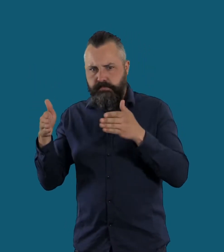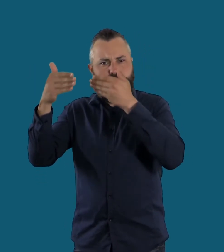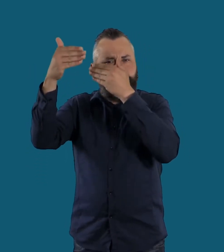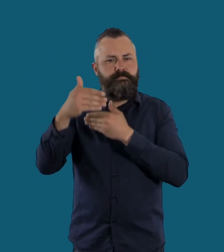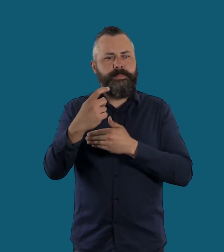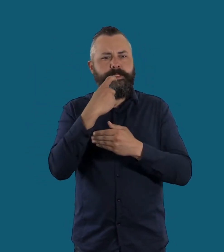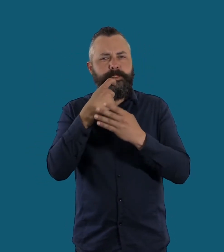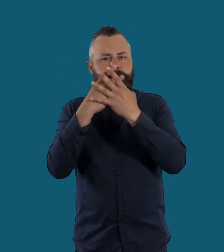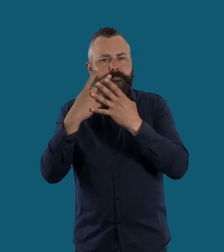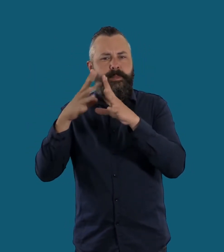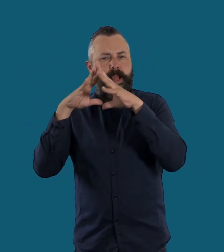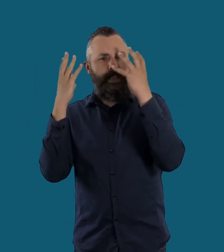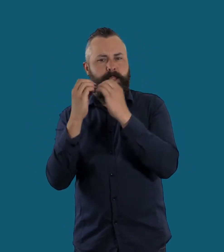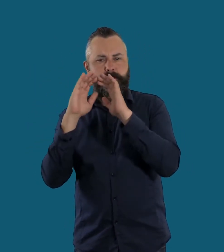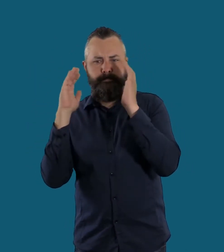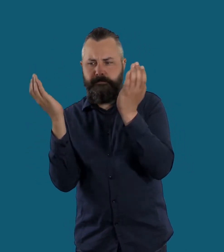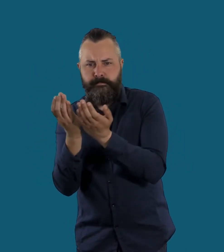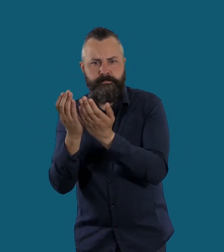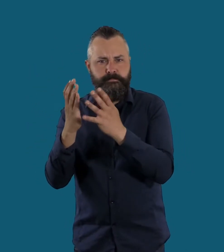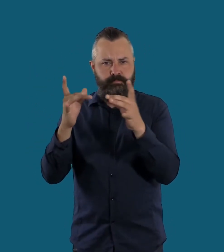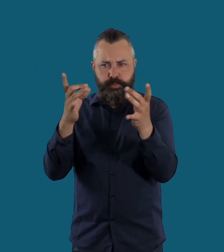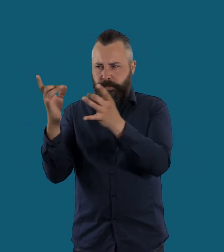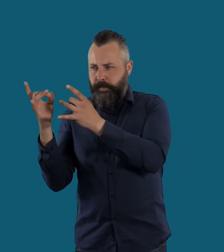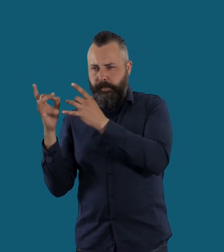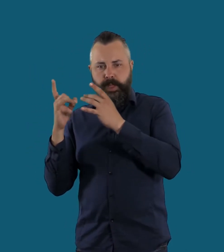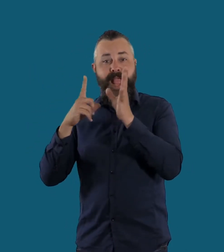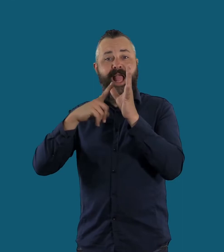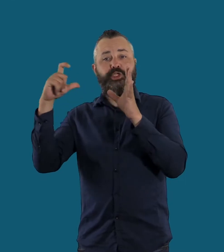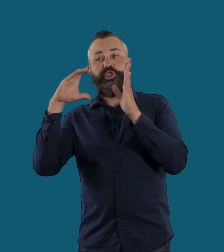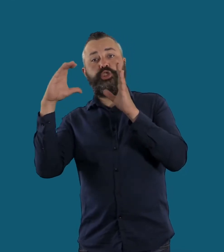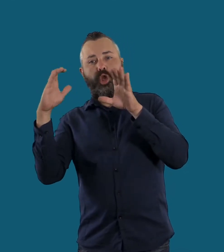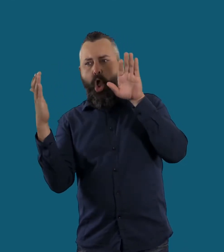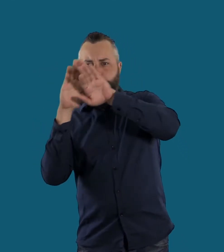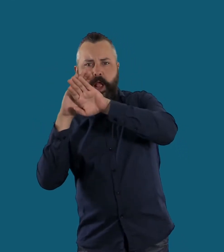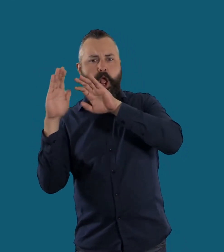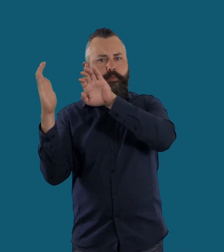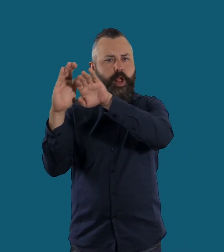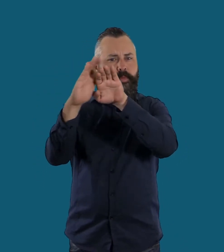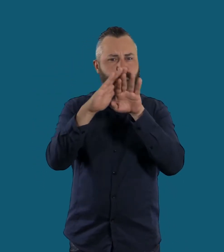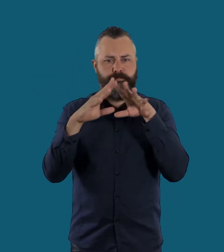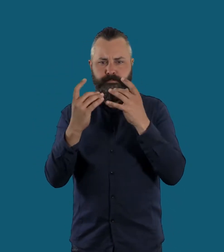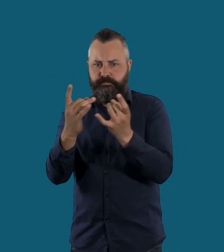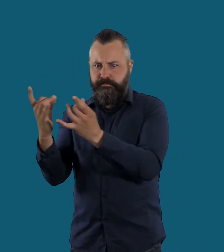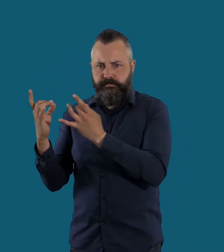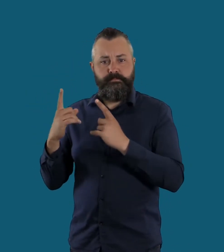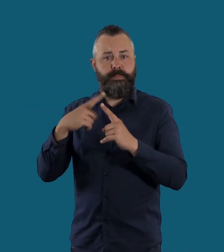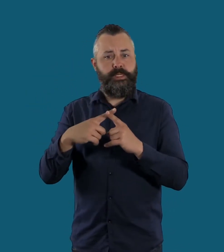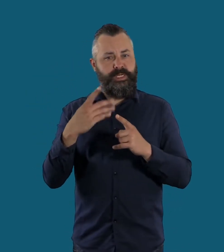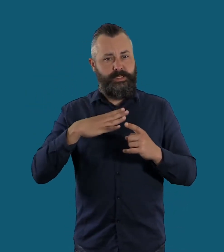levels. For example, enclosed eaves, covers over external air conditioners, metal fly screens, etc.